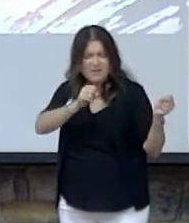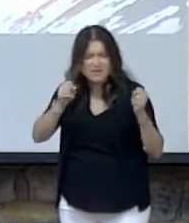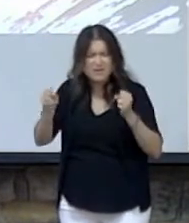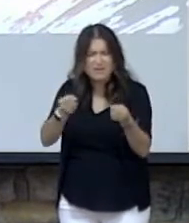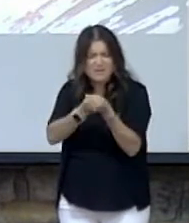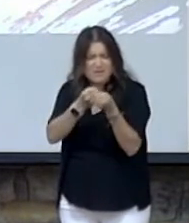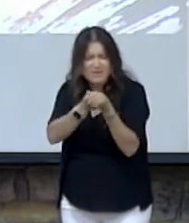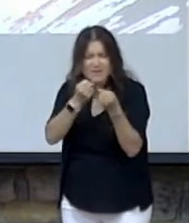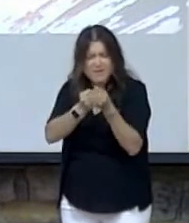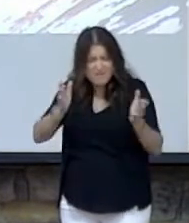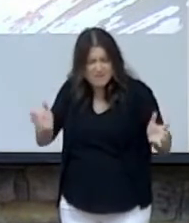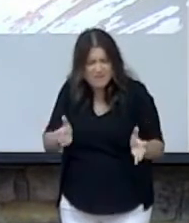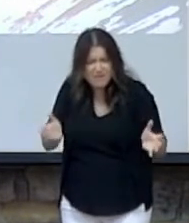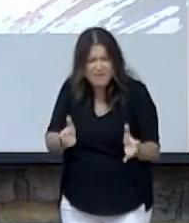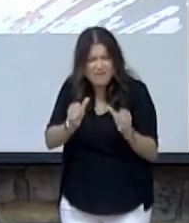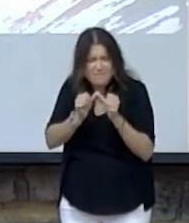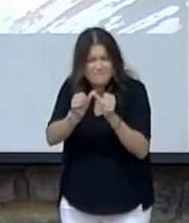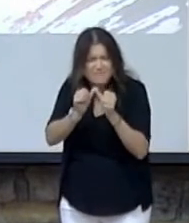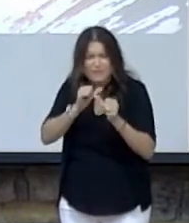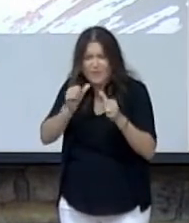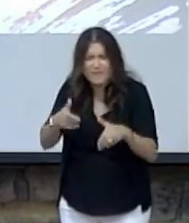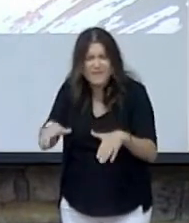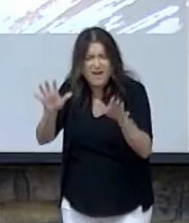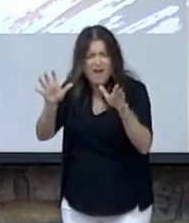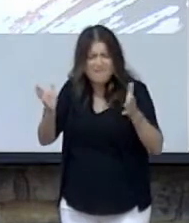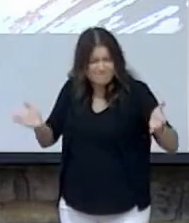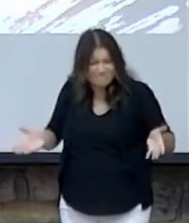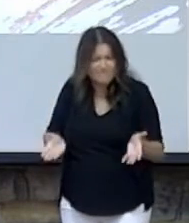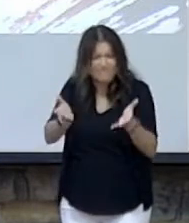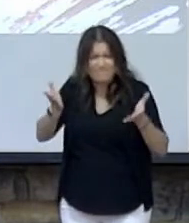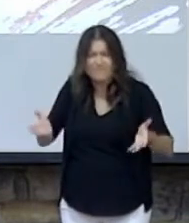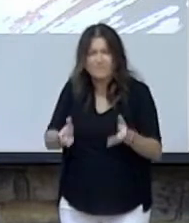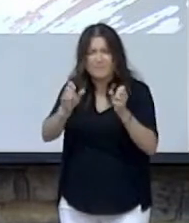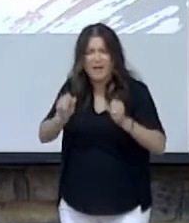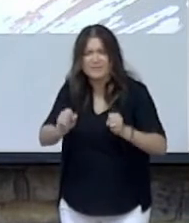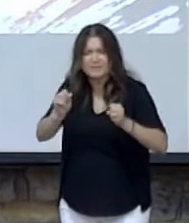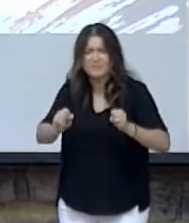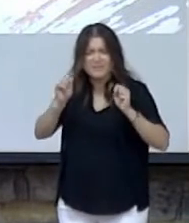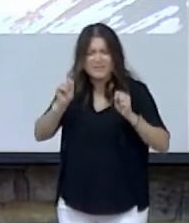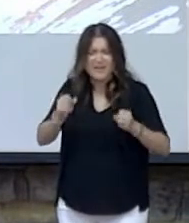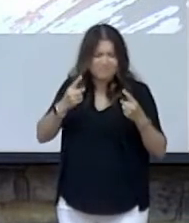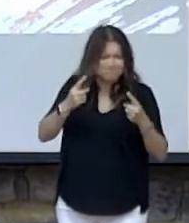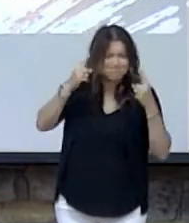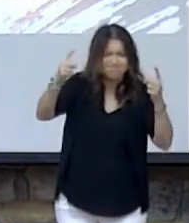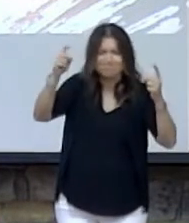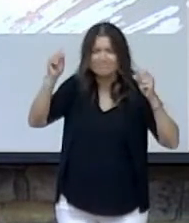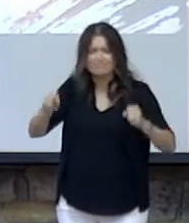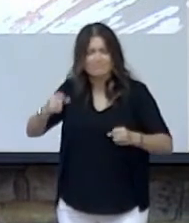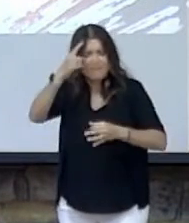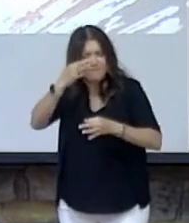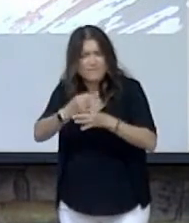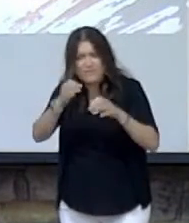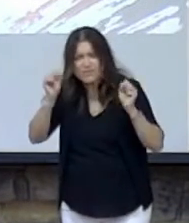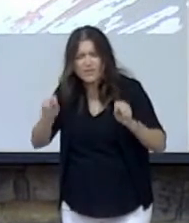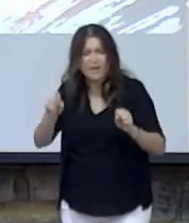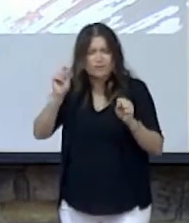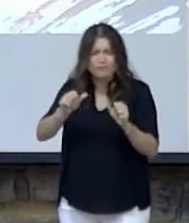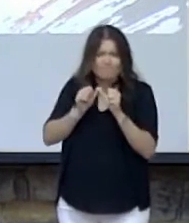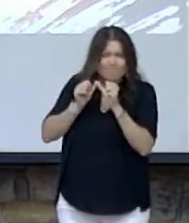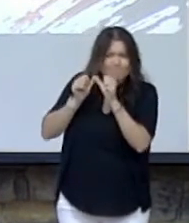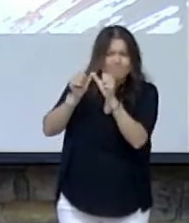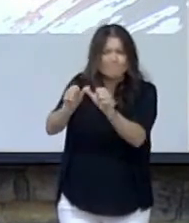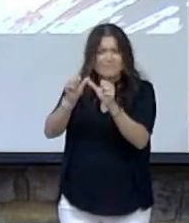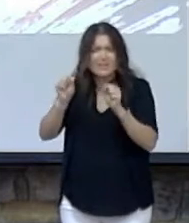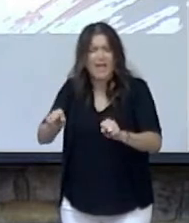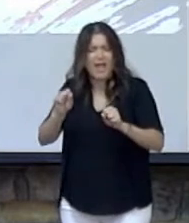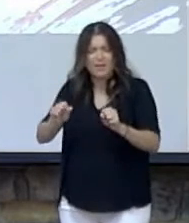us on and encouraging us. Don't give up. It's possible. You can be faithful. You can keep on. You